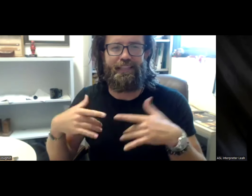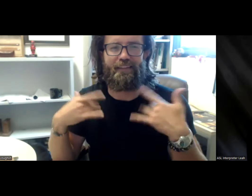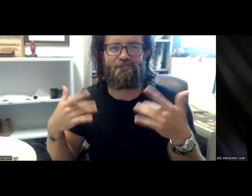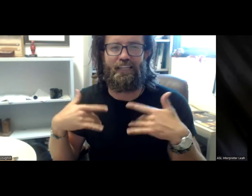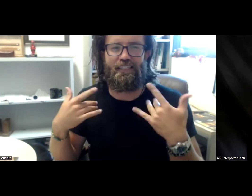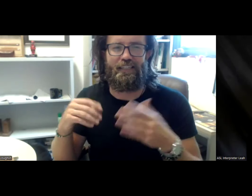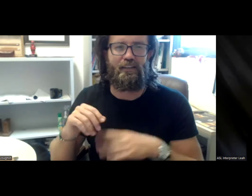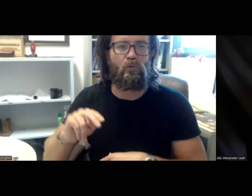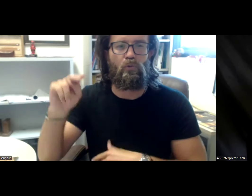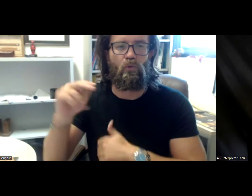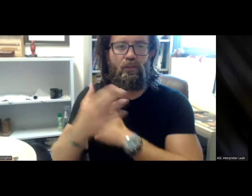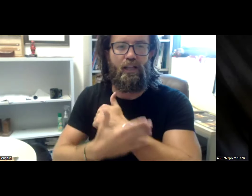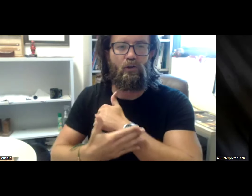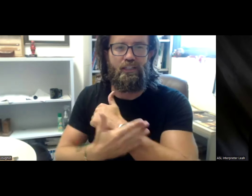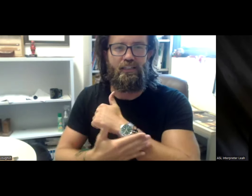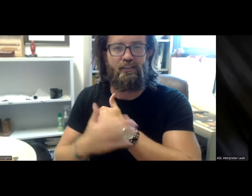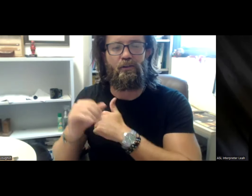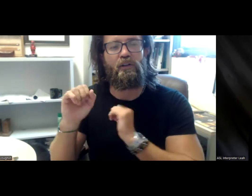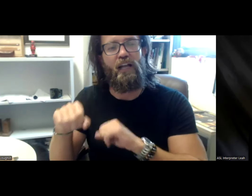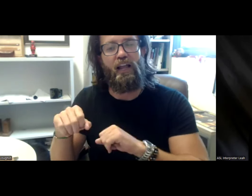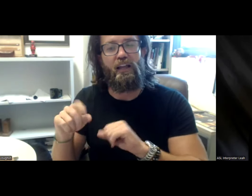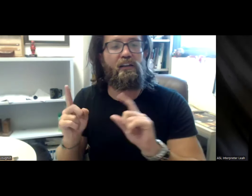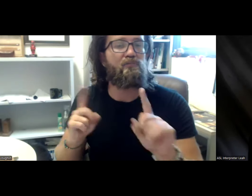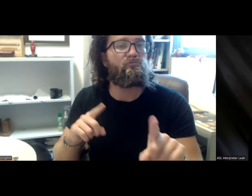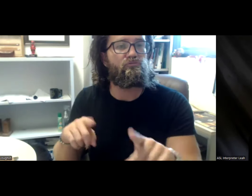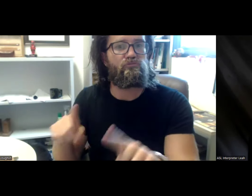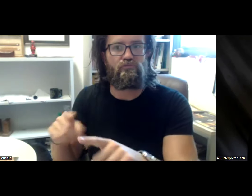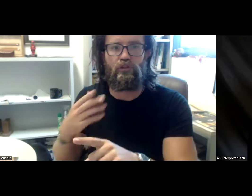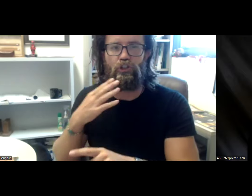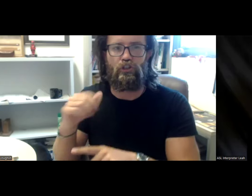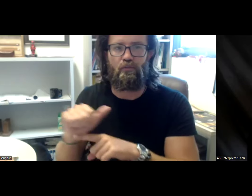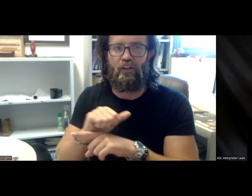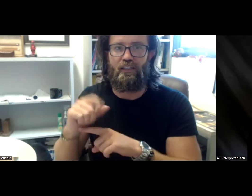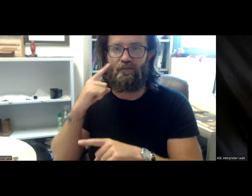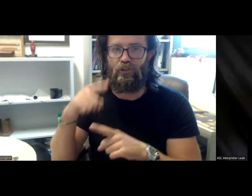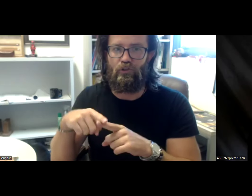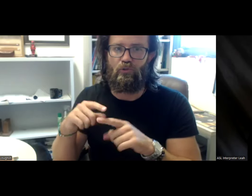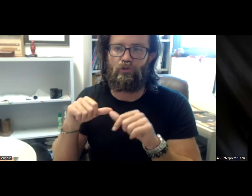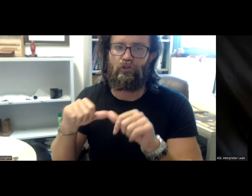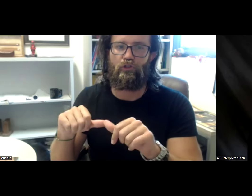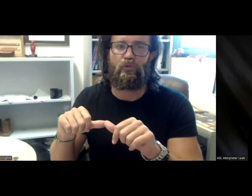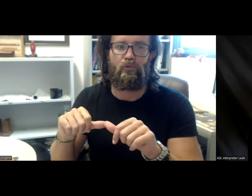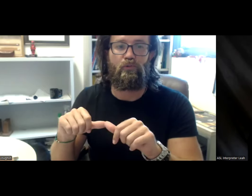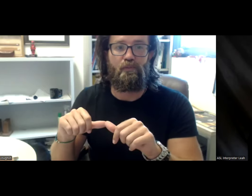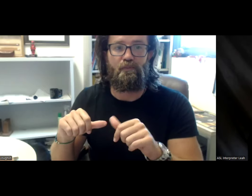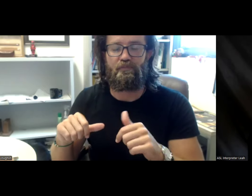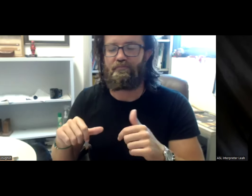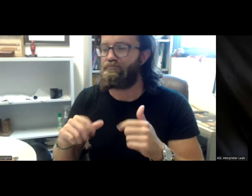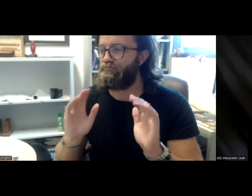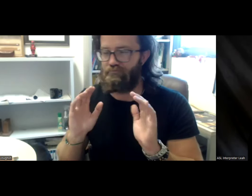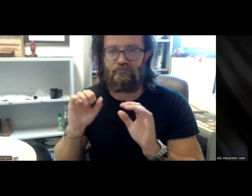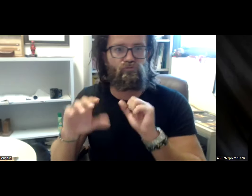okay. And I will share various events that are happening in North County, deaf events that you'll